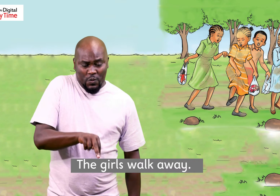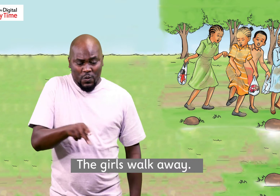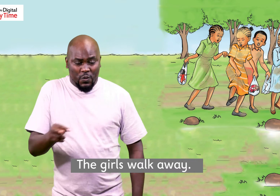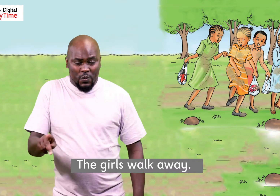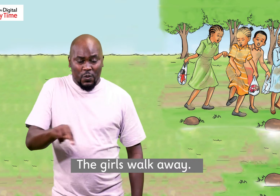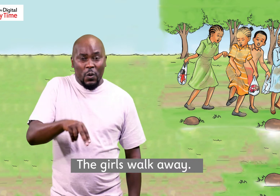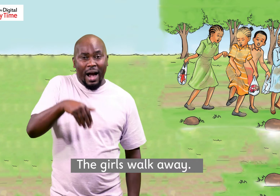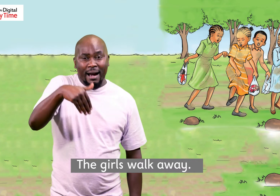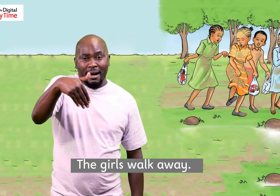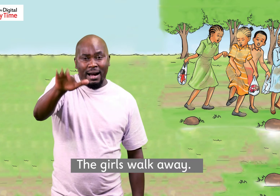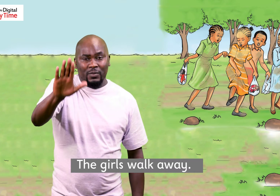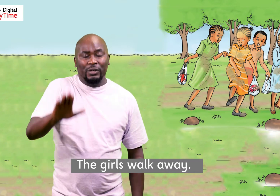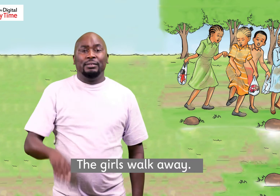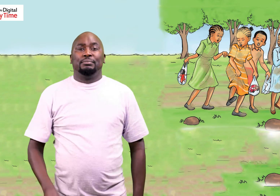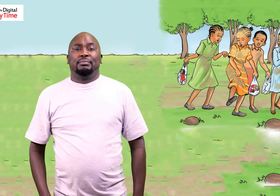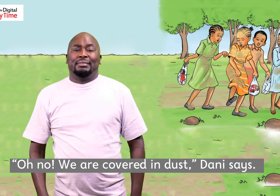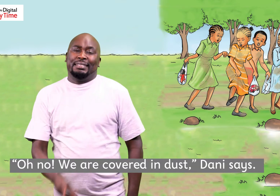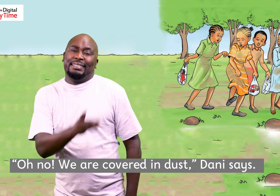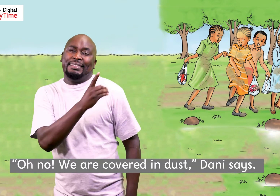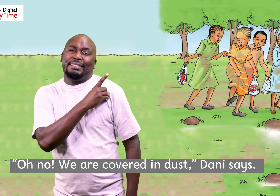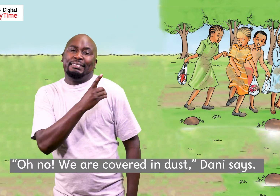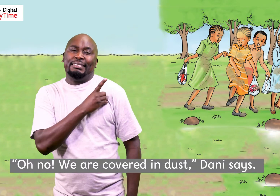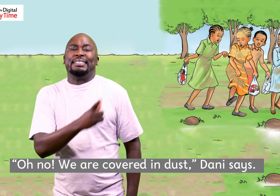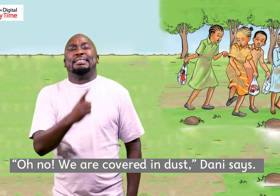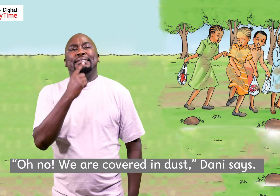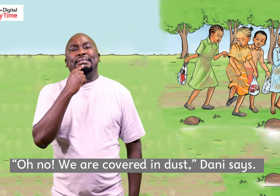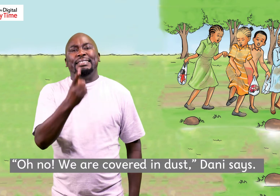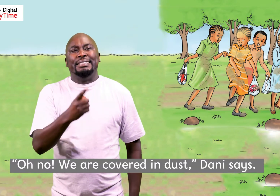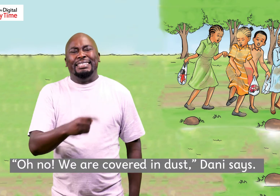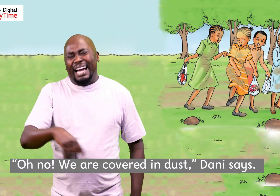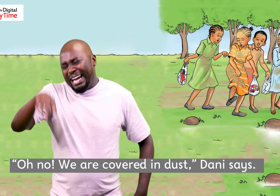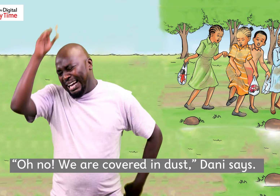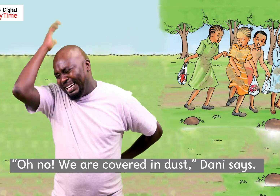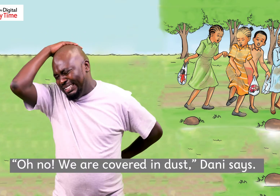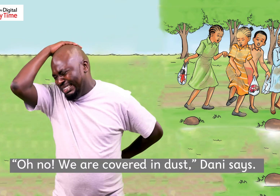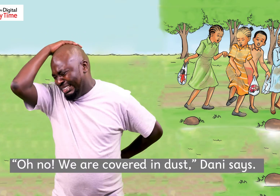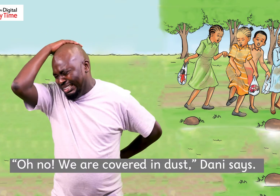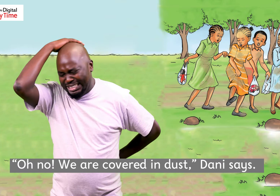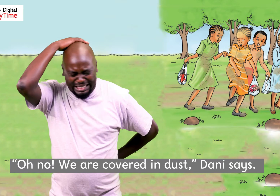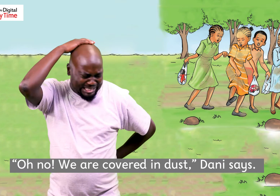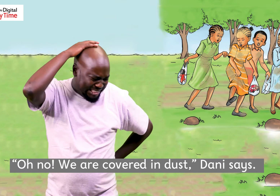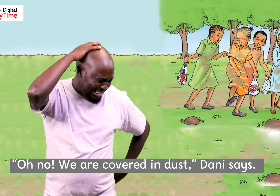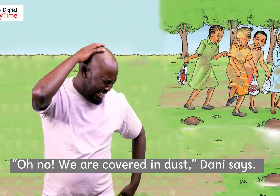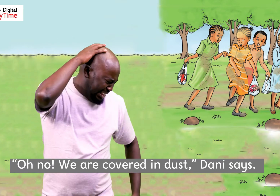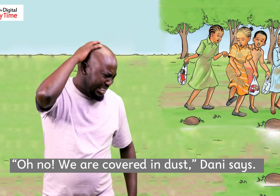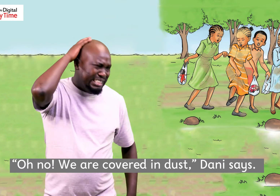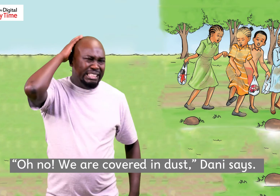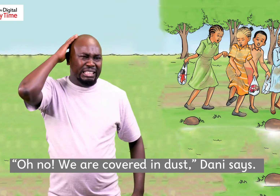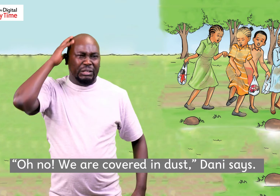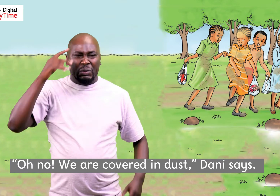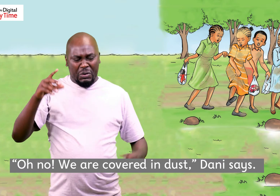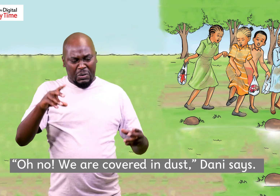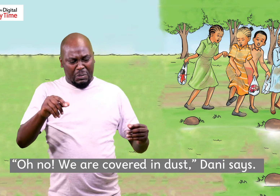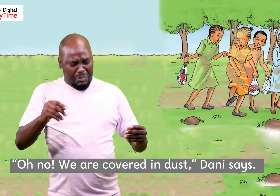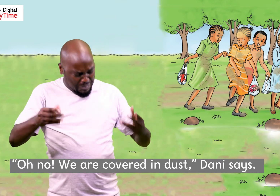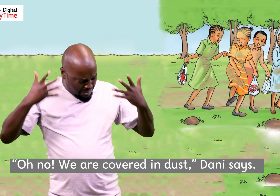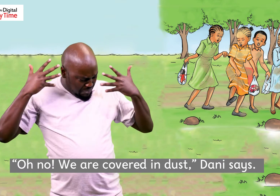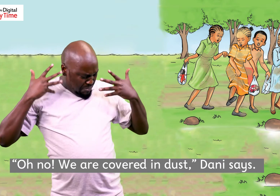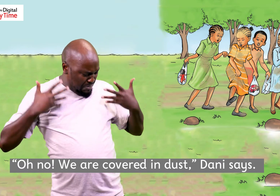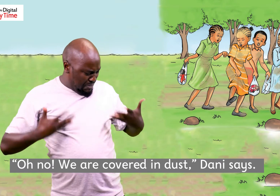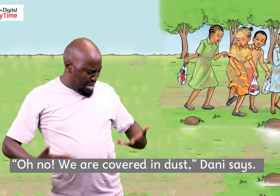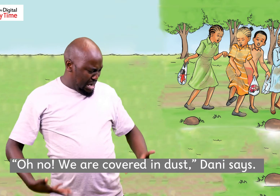The girls walk away. Oh no, we are covered in dust,